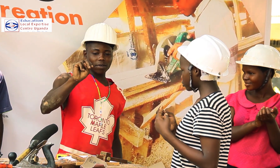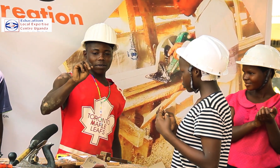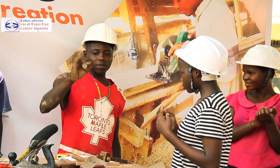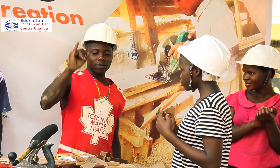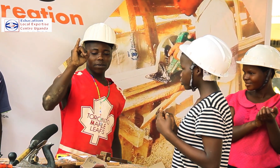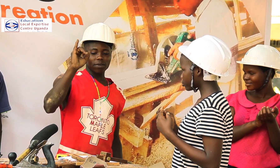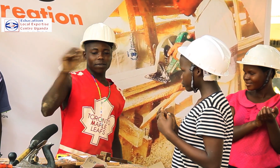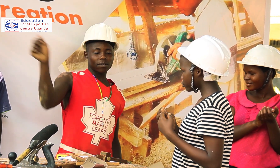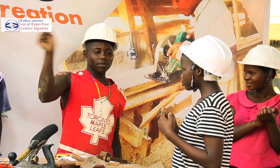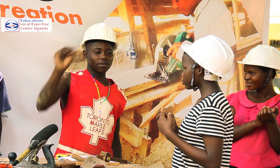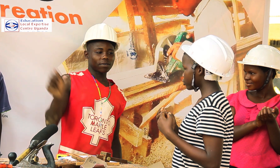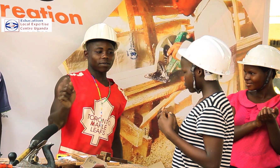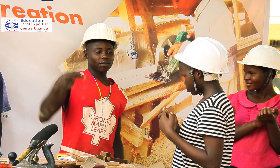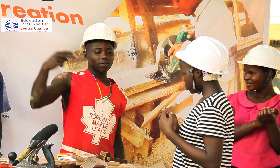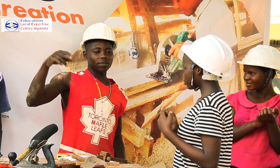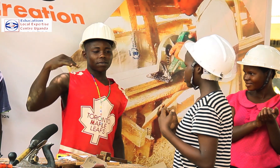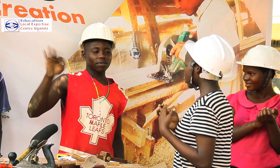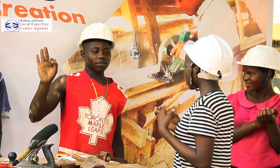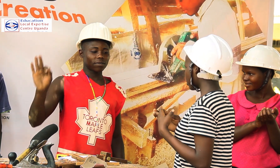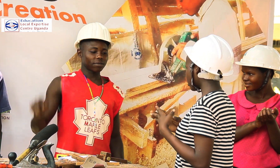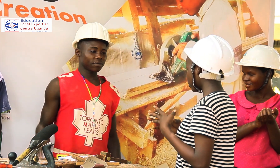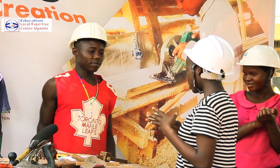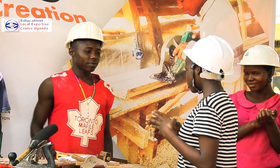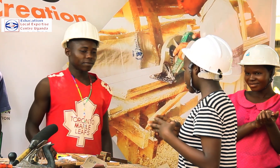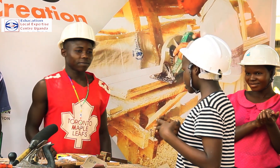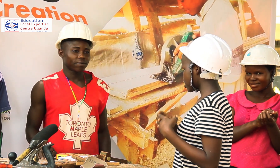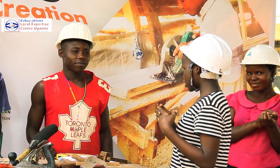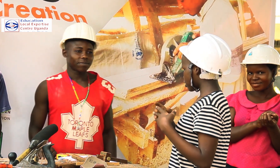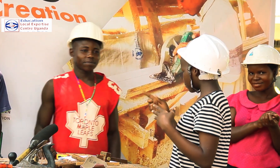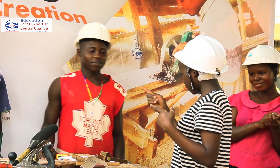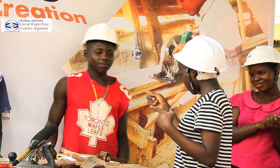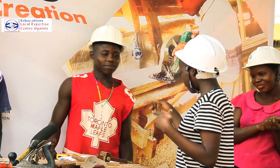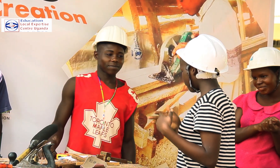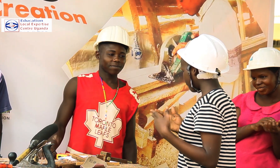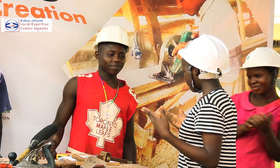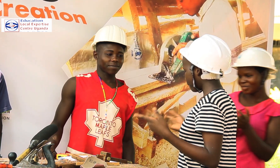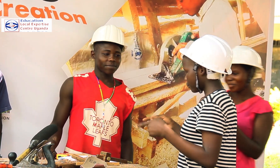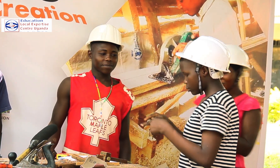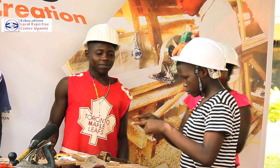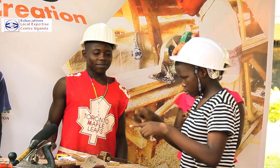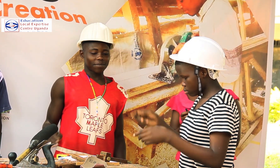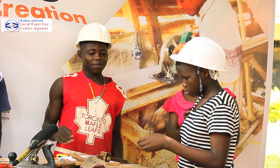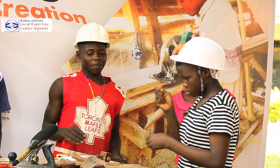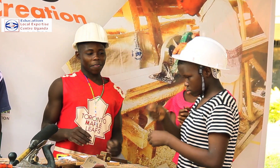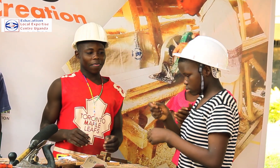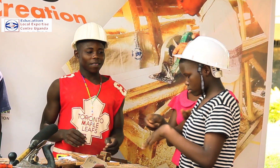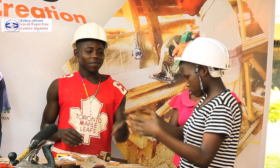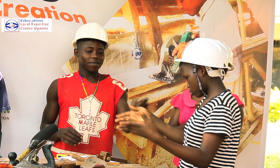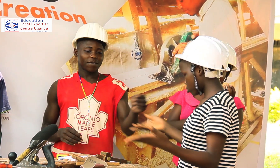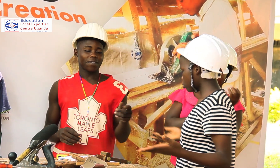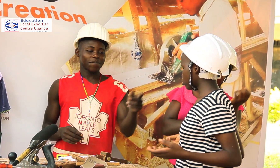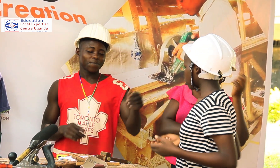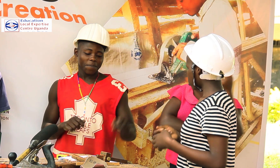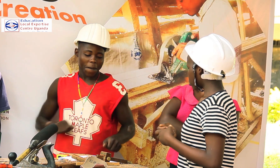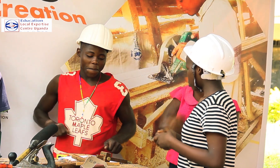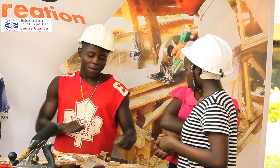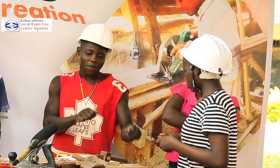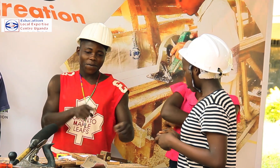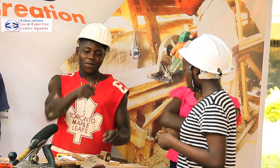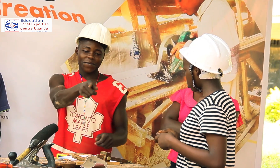they tried to measure the timber, and they went there, they measured the size of the timber they need to